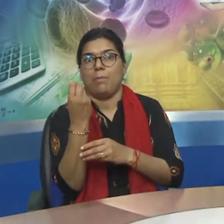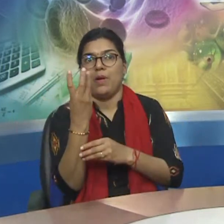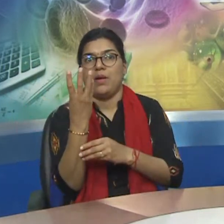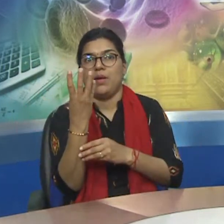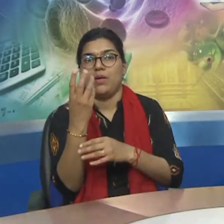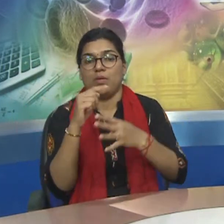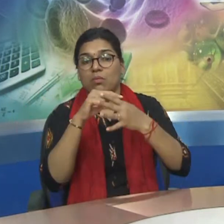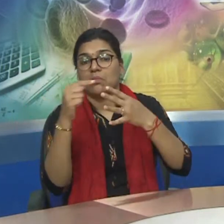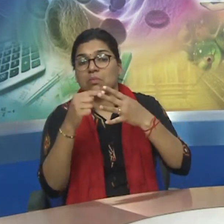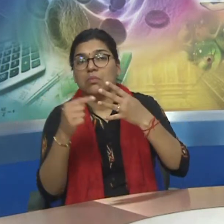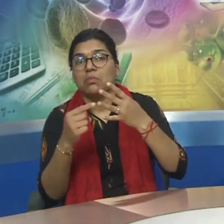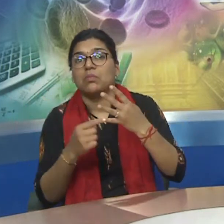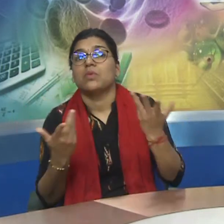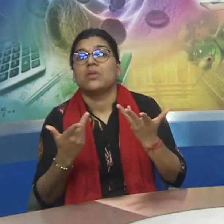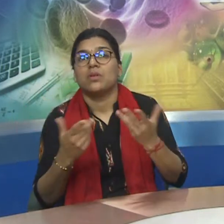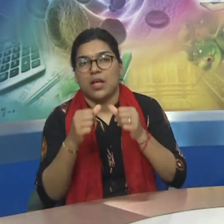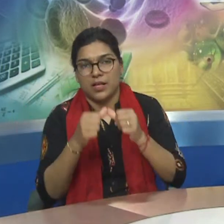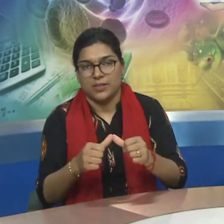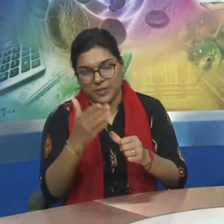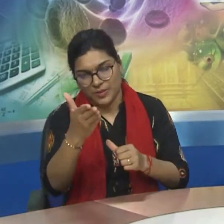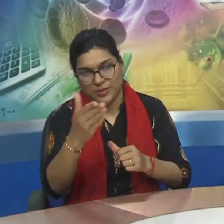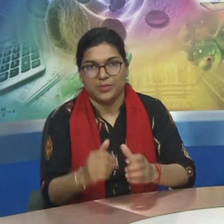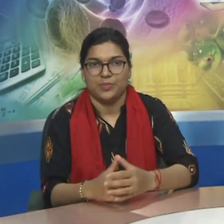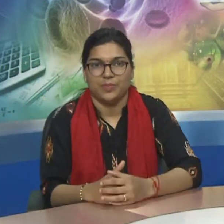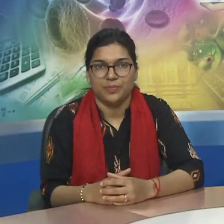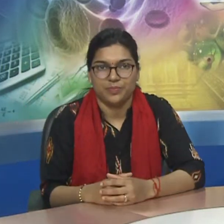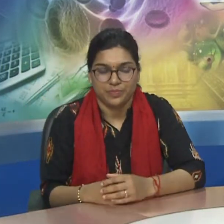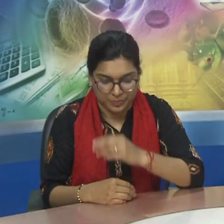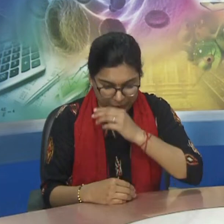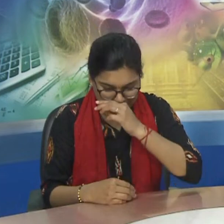Option C, picture. Option D, figure.